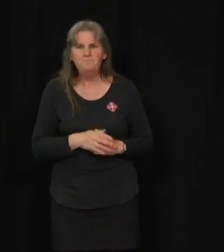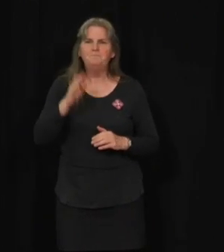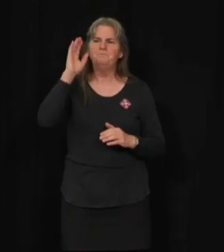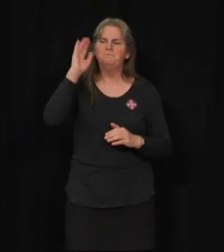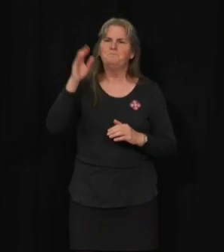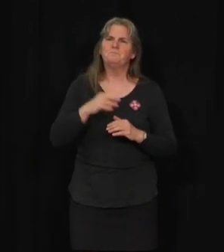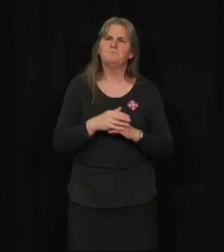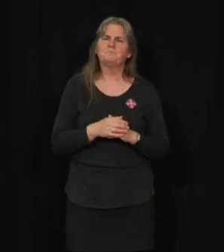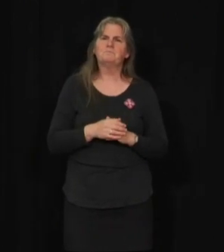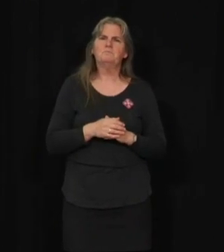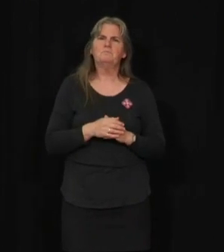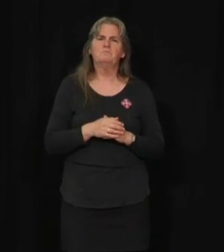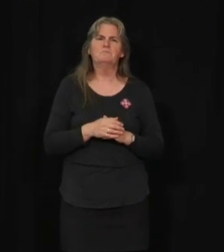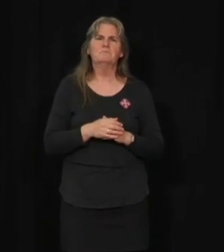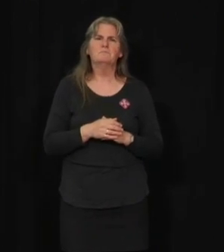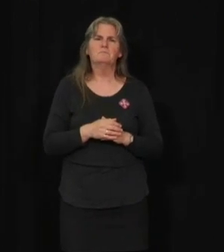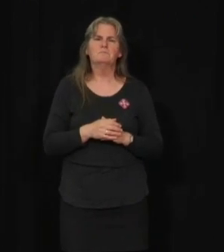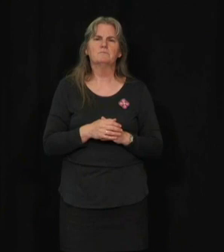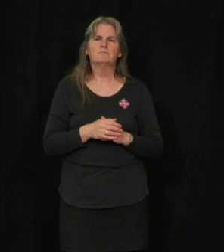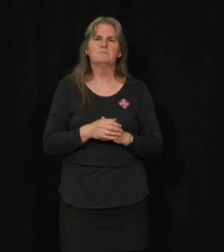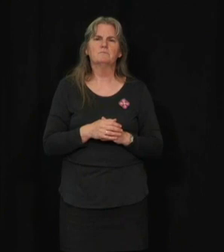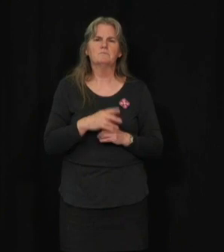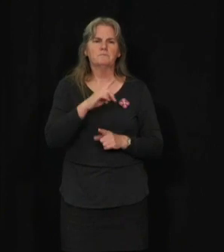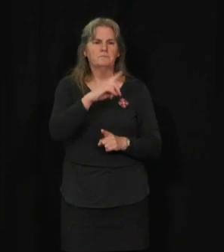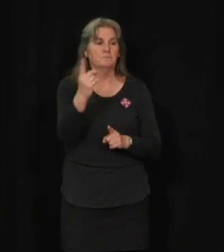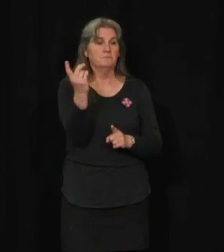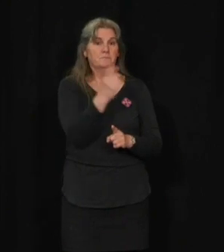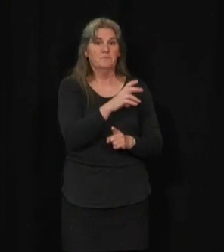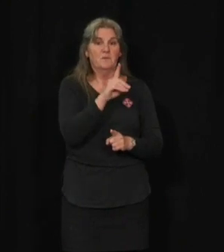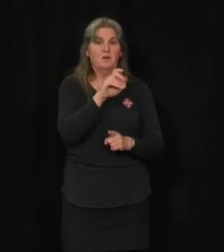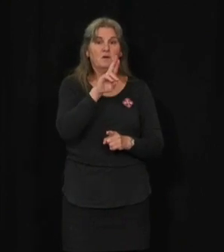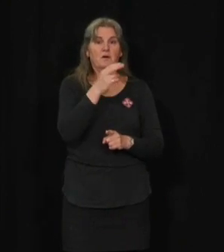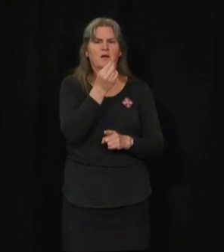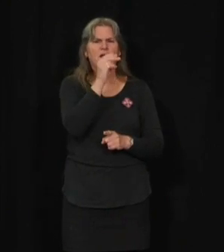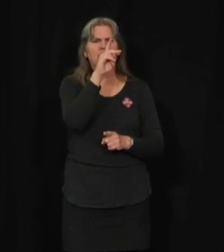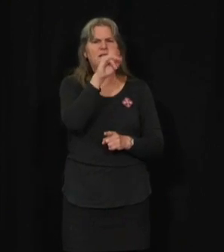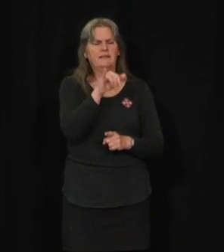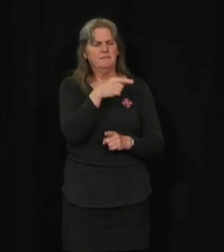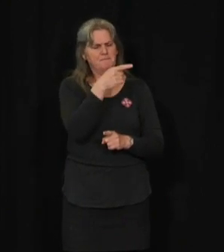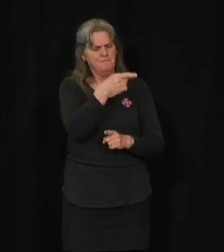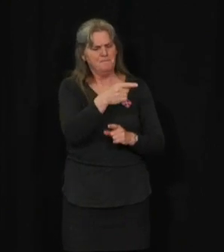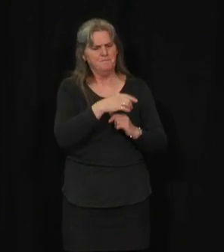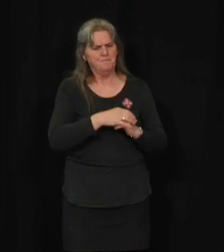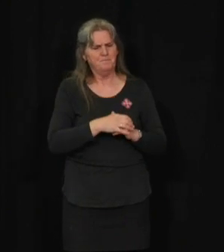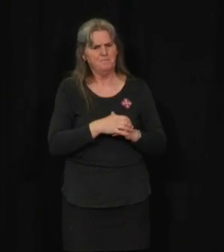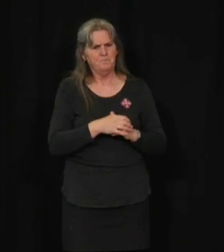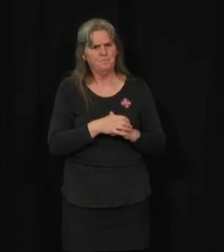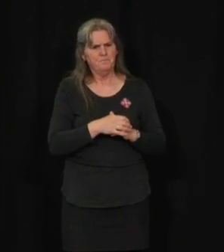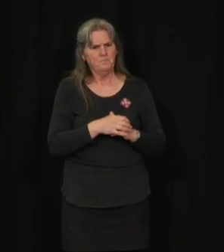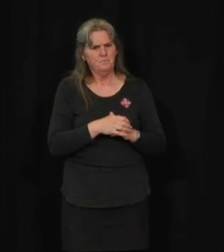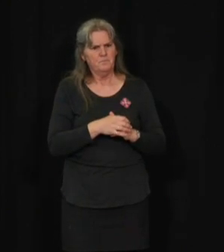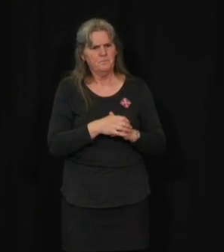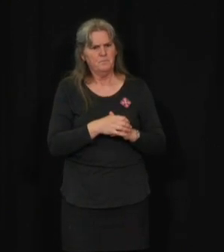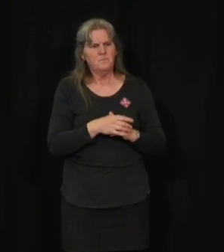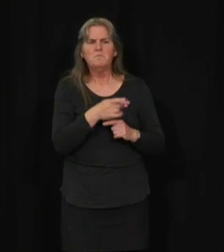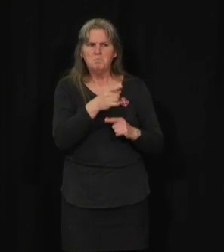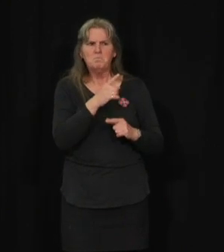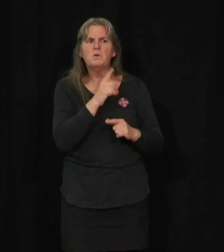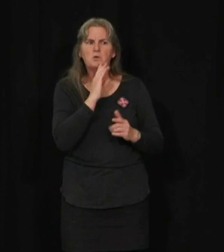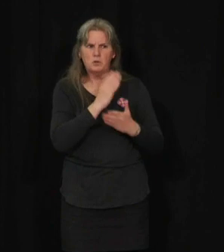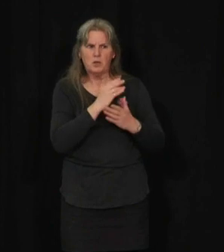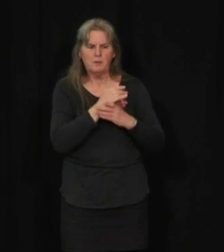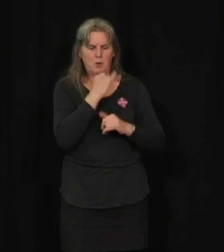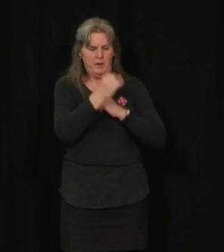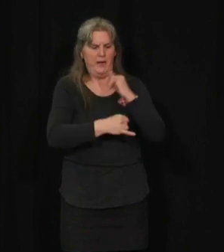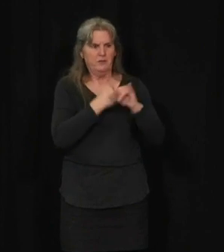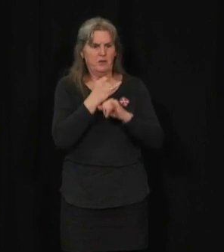Hi. My question is for Dr. Hanley. You mentioned not welcoming international flights this